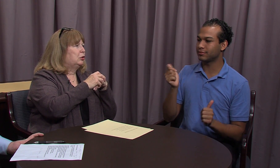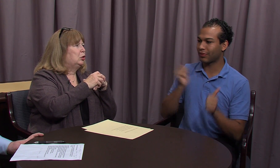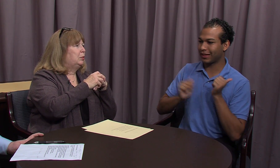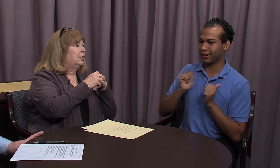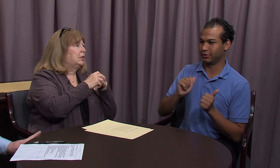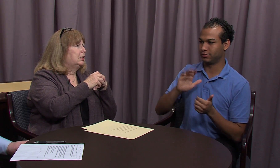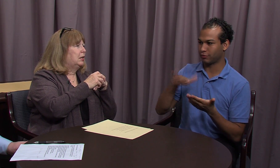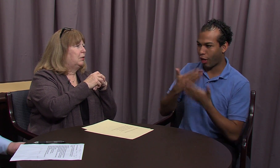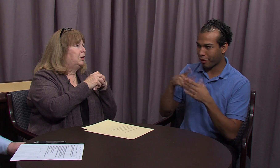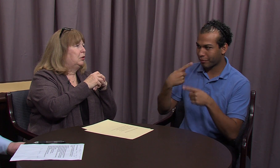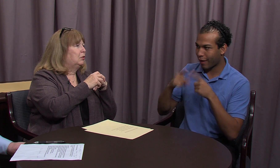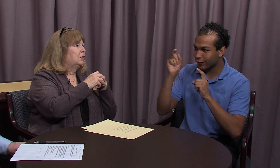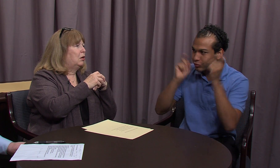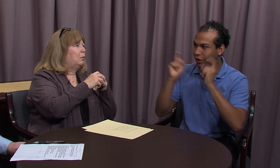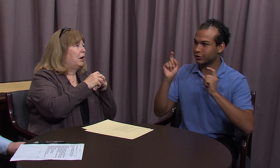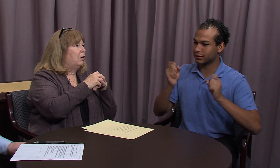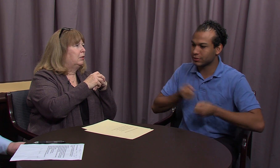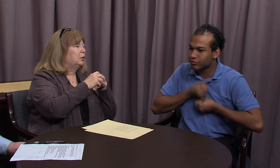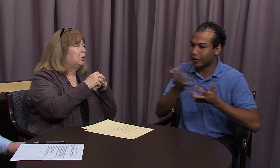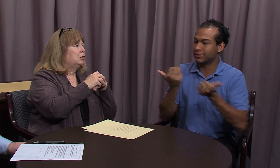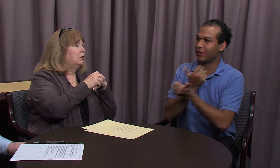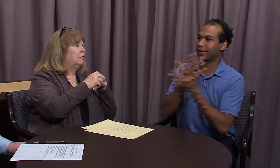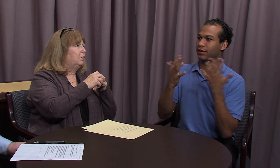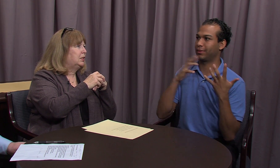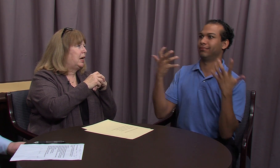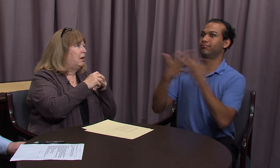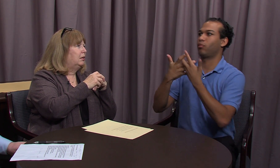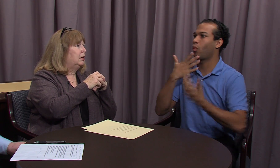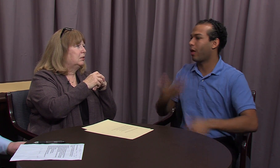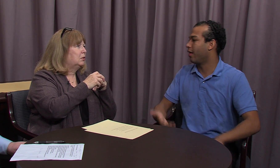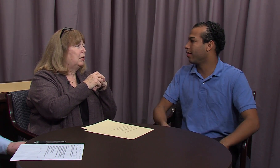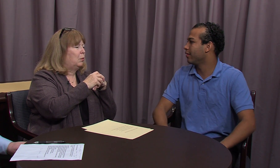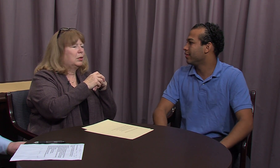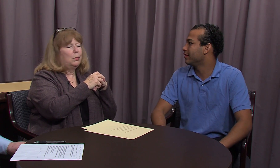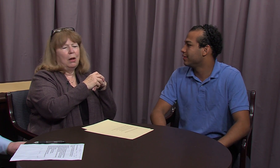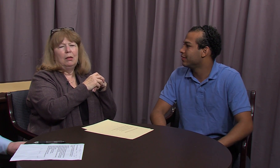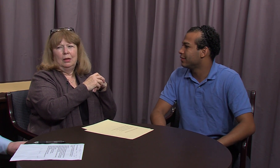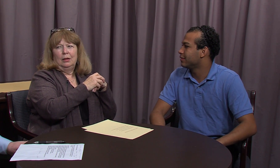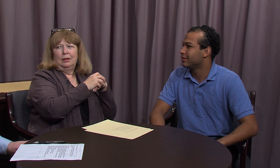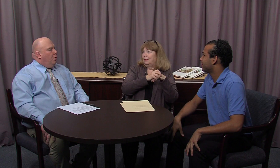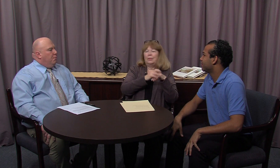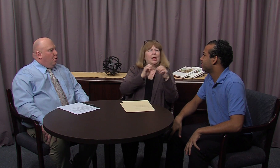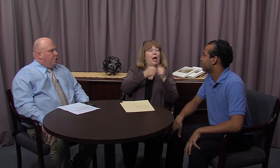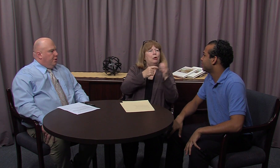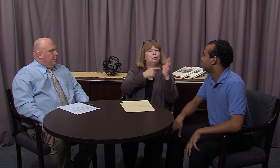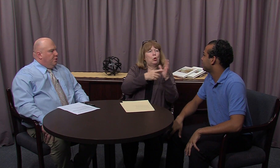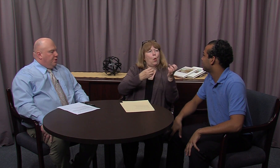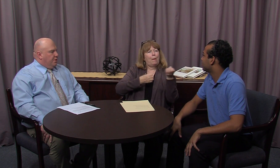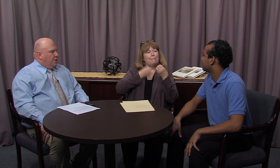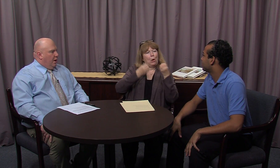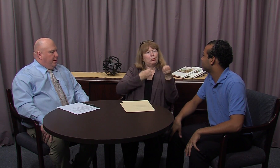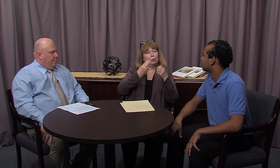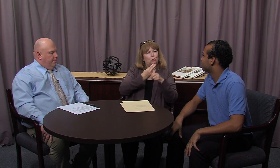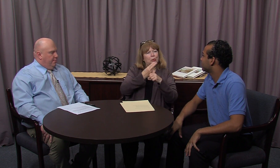too, because theater is all about expression and physicality, and so that works well. How do you show emotion using sign?